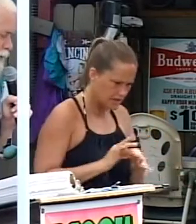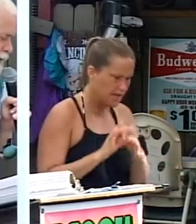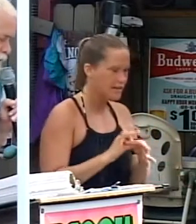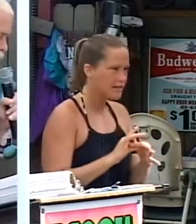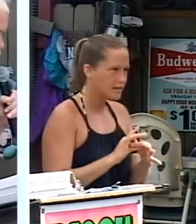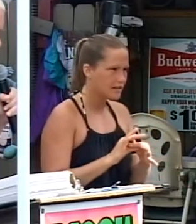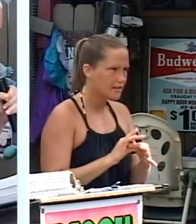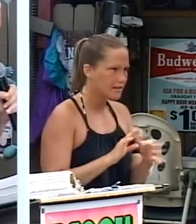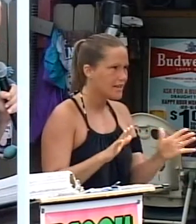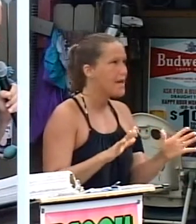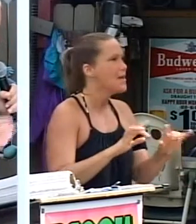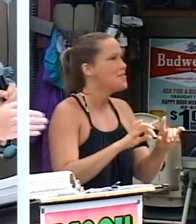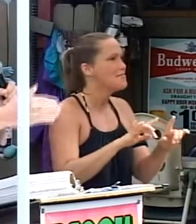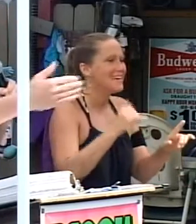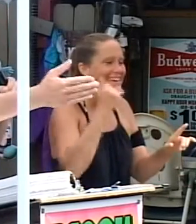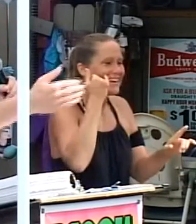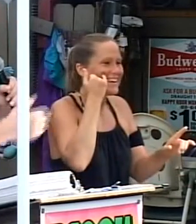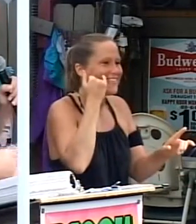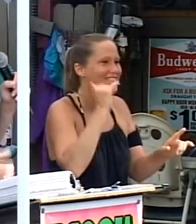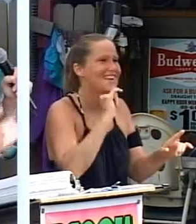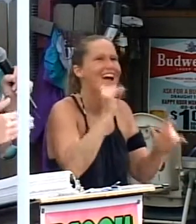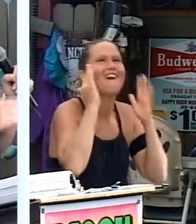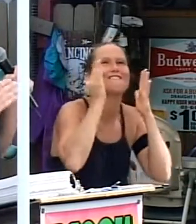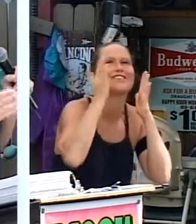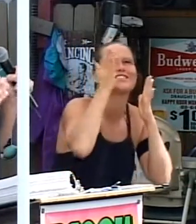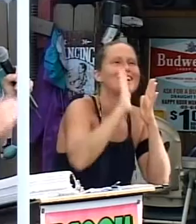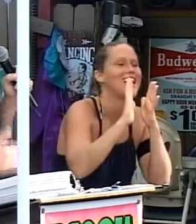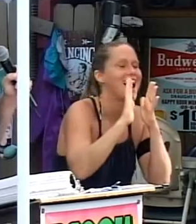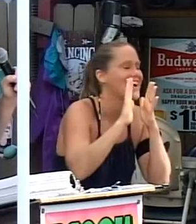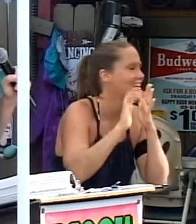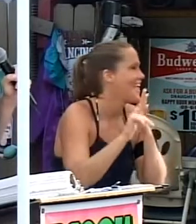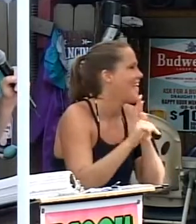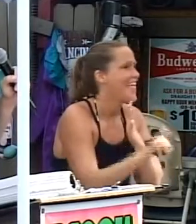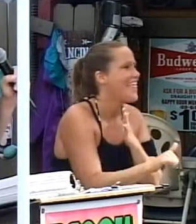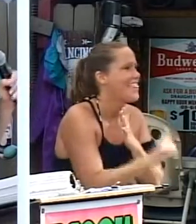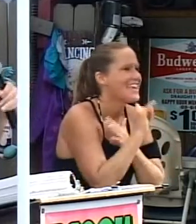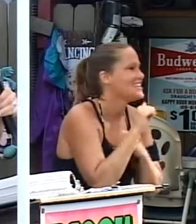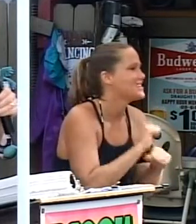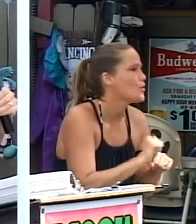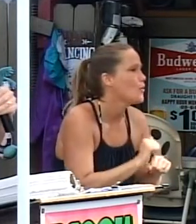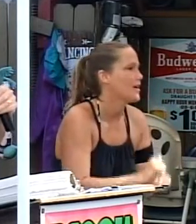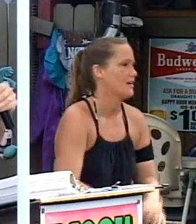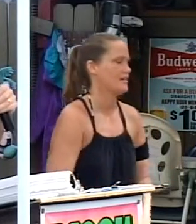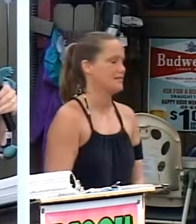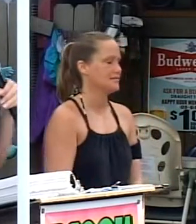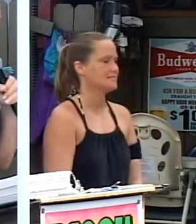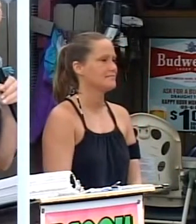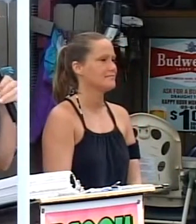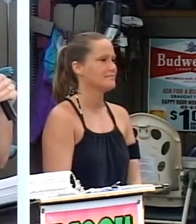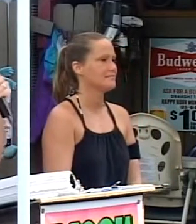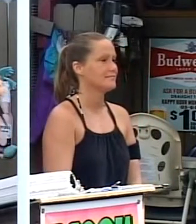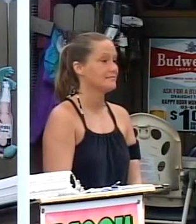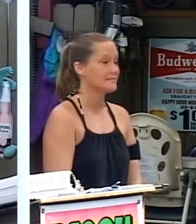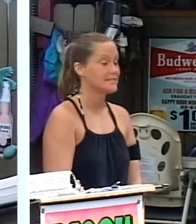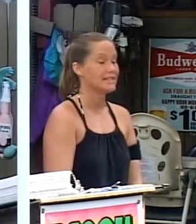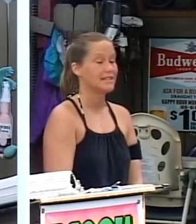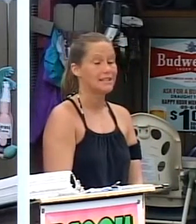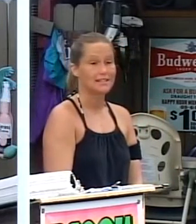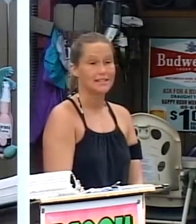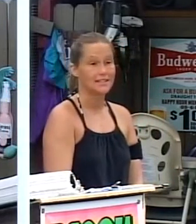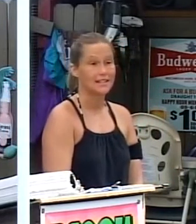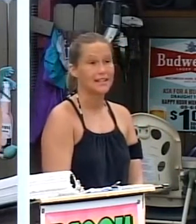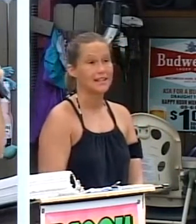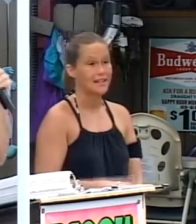Okay, God, what do I do? I find myself frustrated in a lot of situations with a lot of different people. And if my first thing